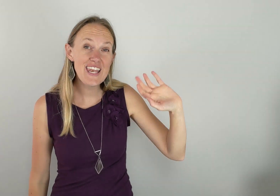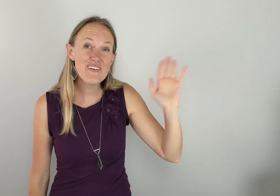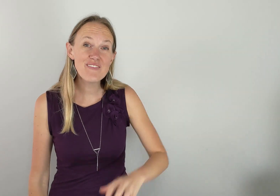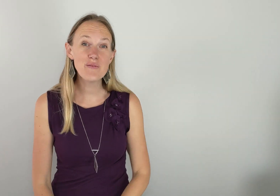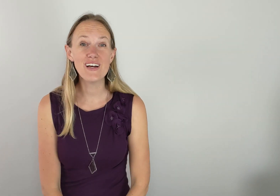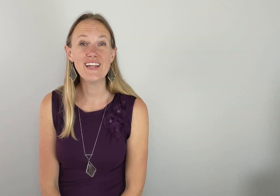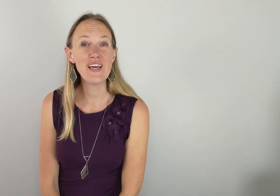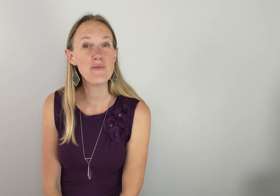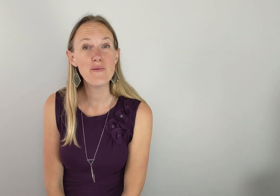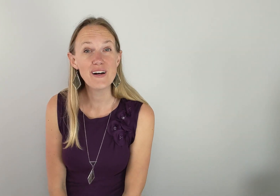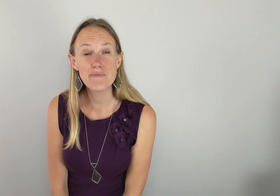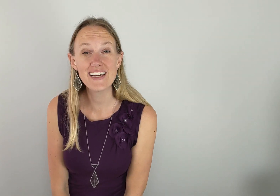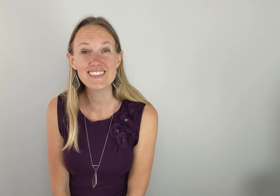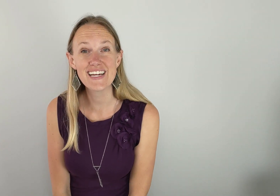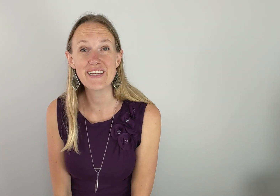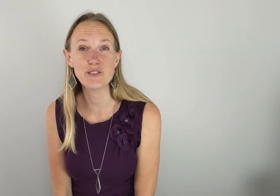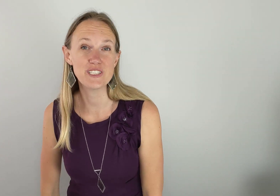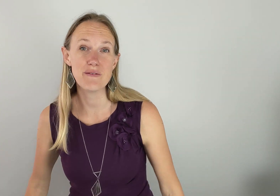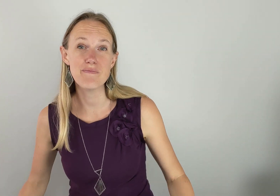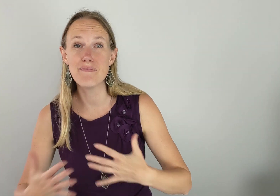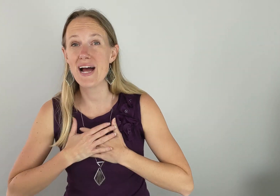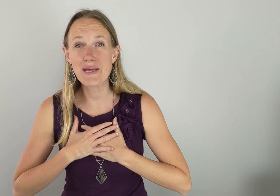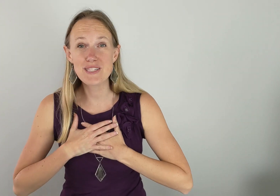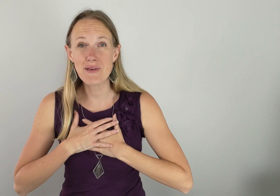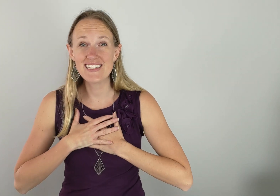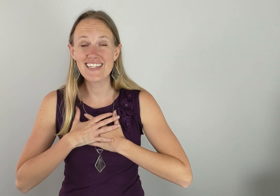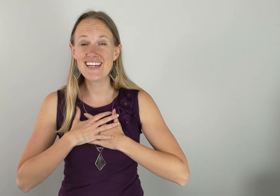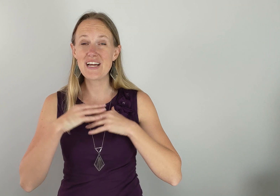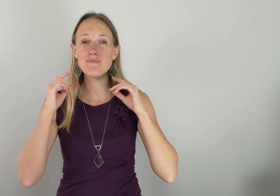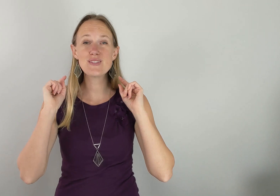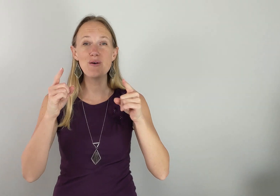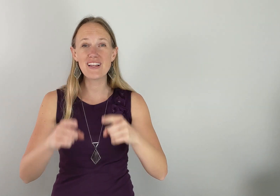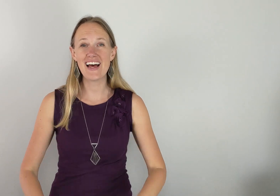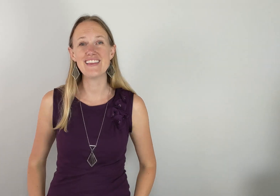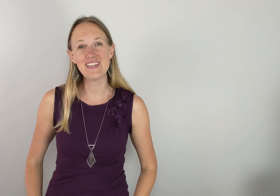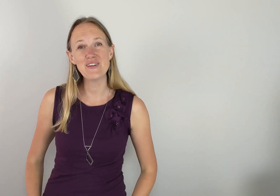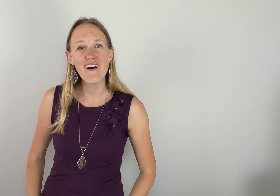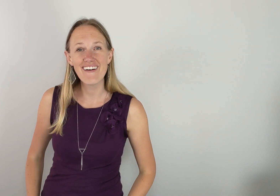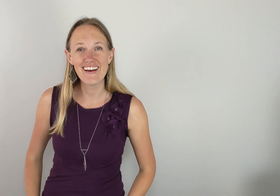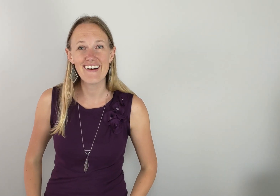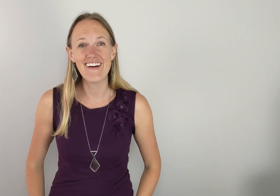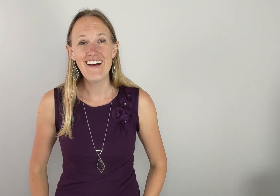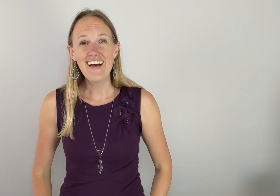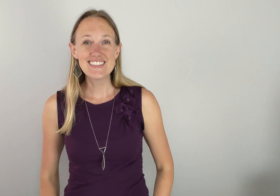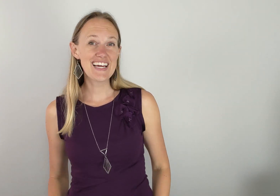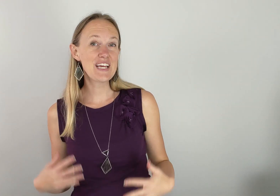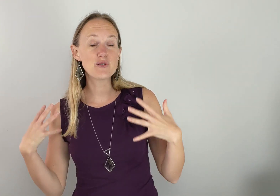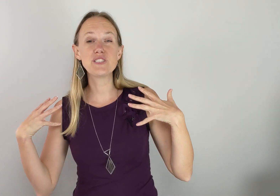Hello everyone and welcome back to Sign Language Worship. My name is Mandy and I'm so glad that you are here. Sign Language Worship